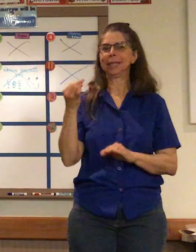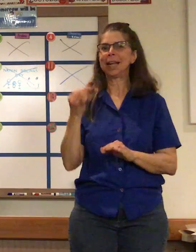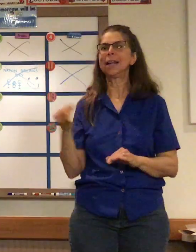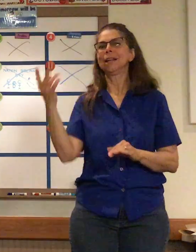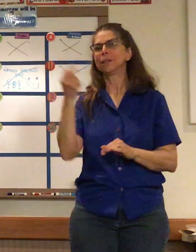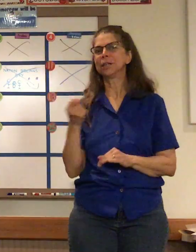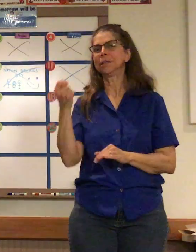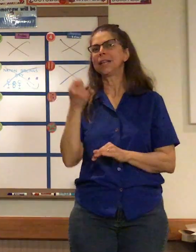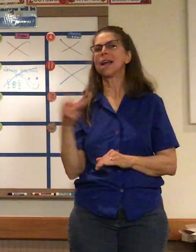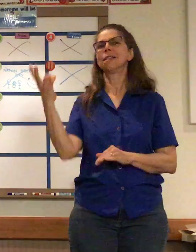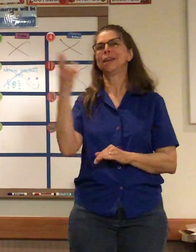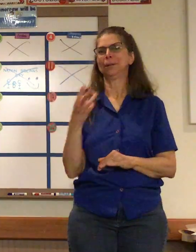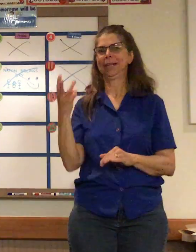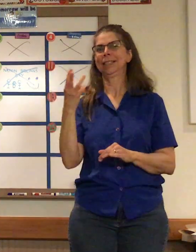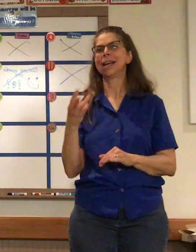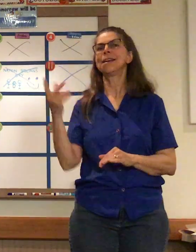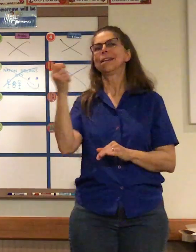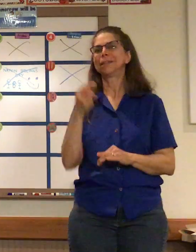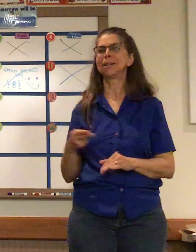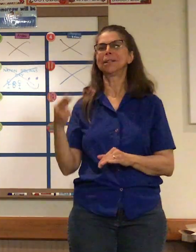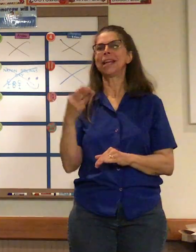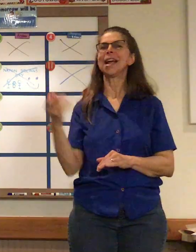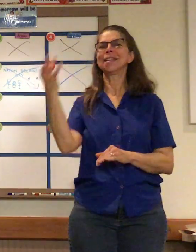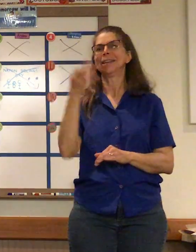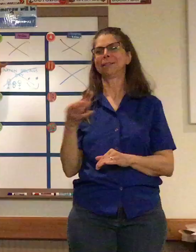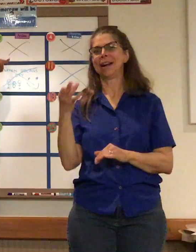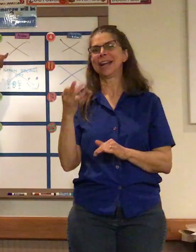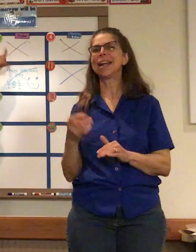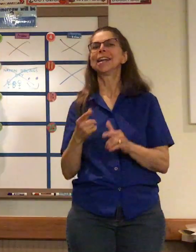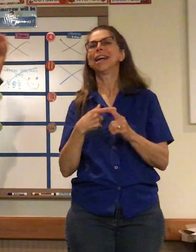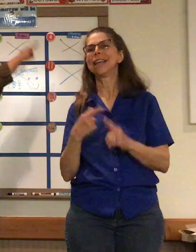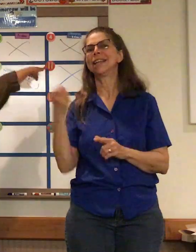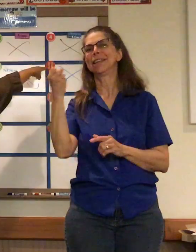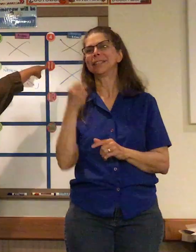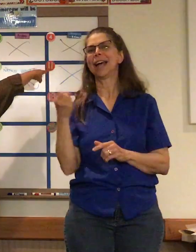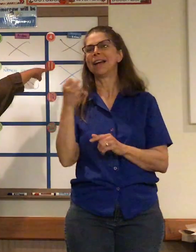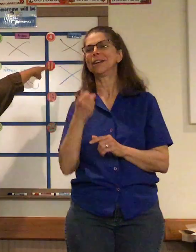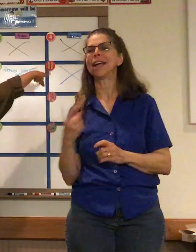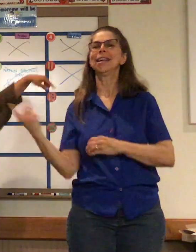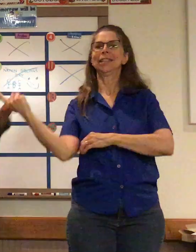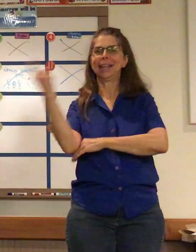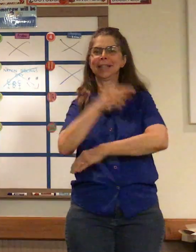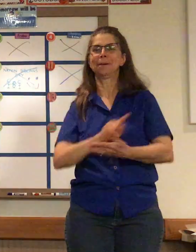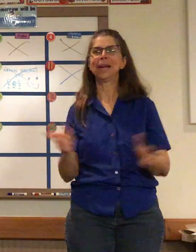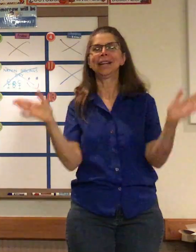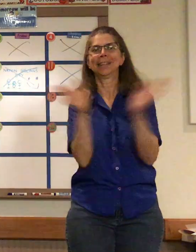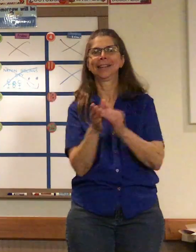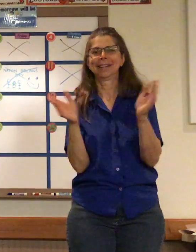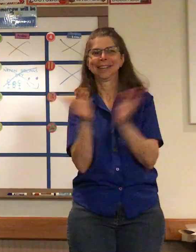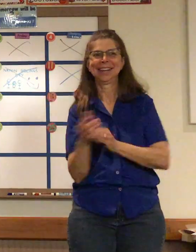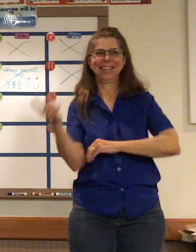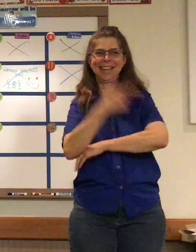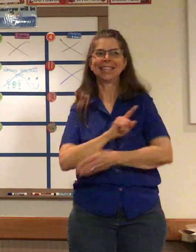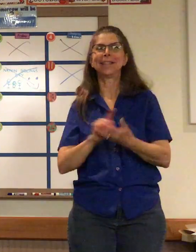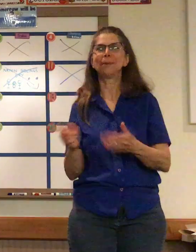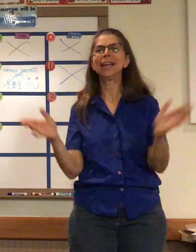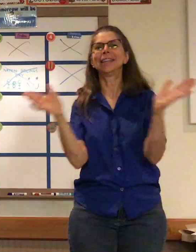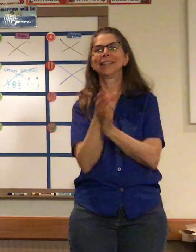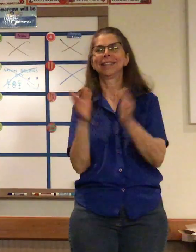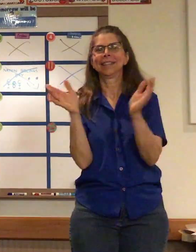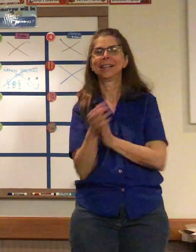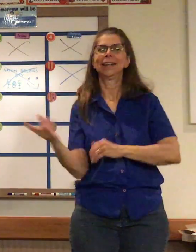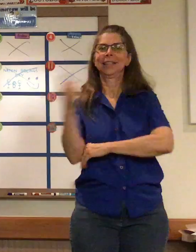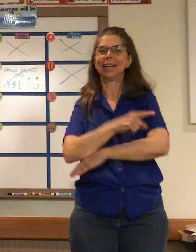there's Monday. There's Tuesday and there's Wednesday. There's Thursday and there's Friday. And then there's Saturday. Days of the week. Days of the